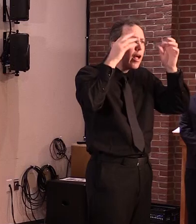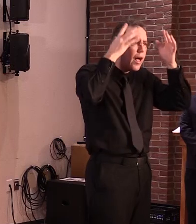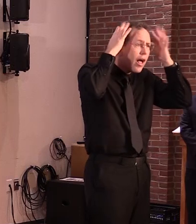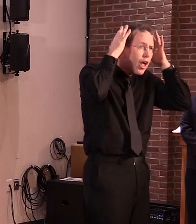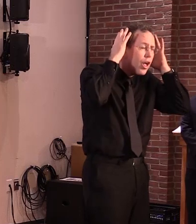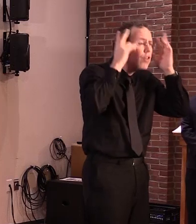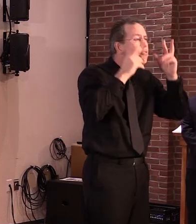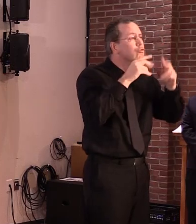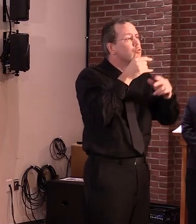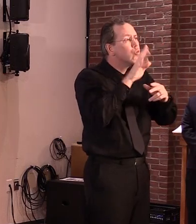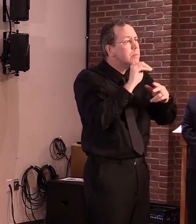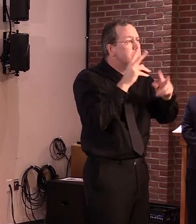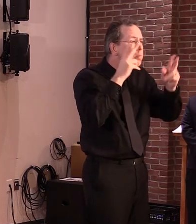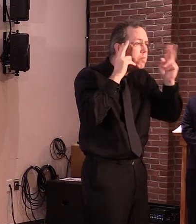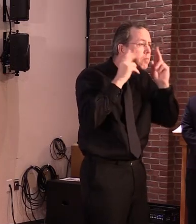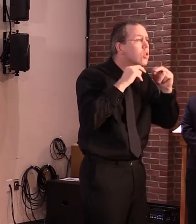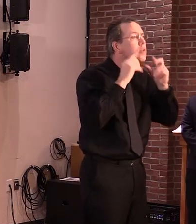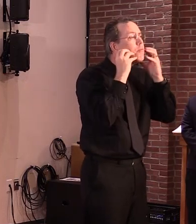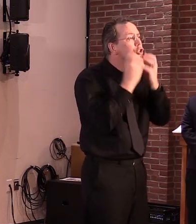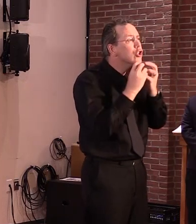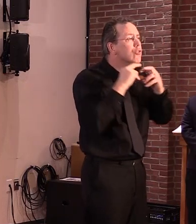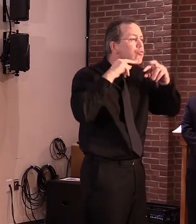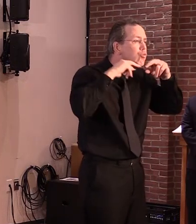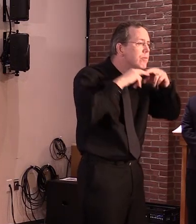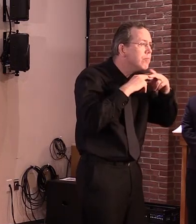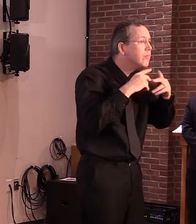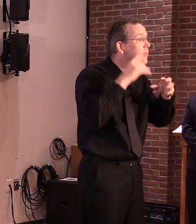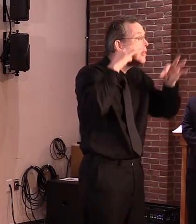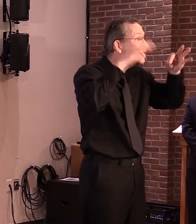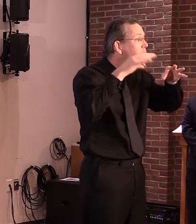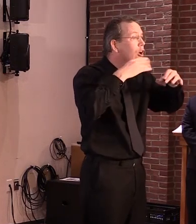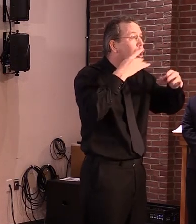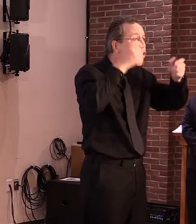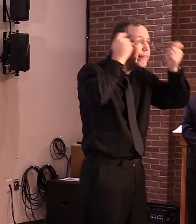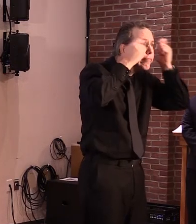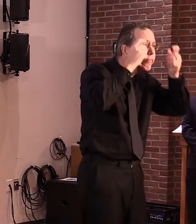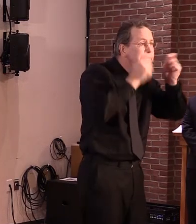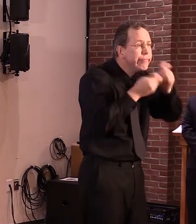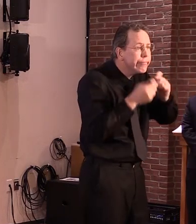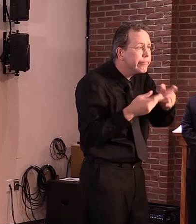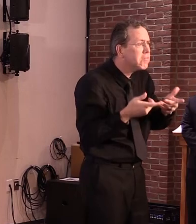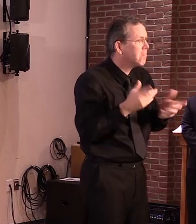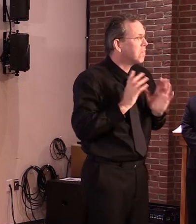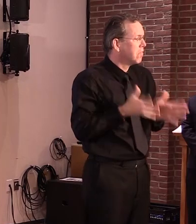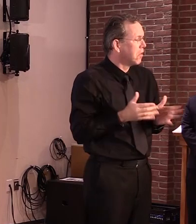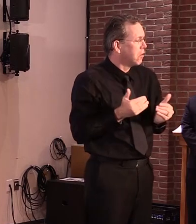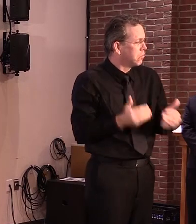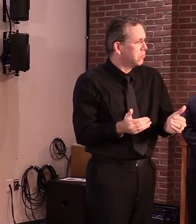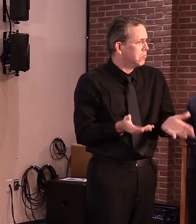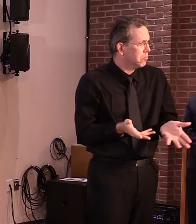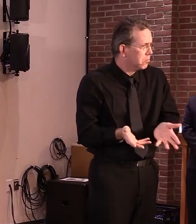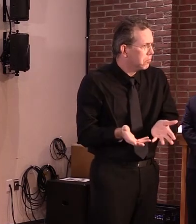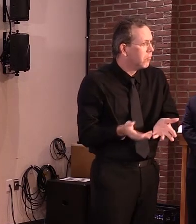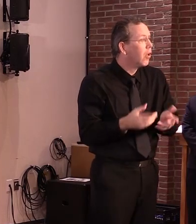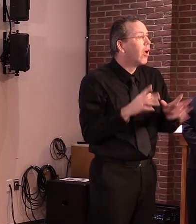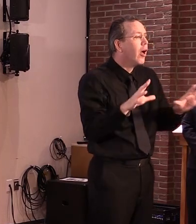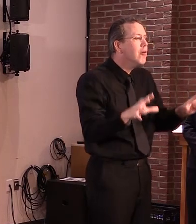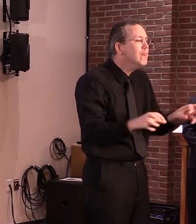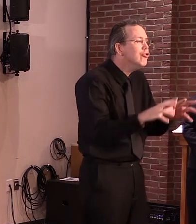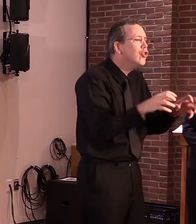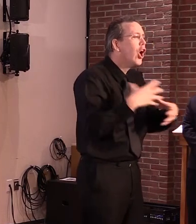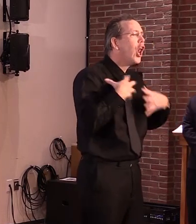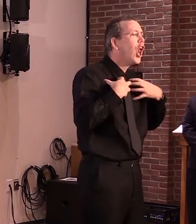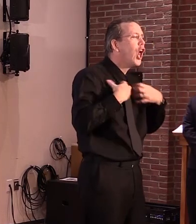beard, a blow dry, but we are not ready for the salons to be offering massages or nails at this point. That will be